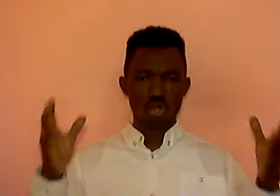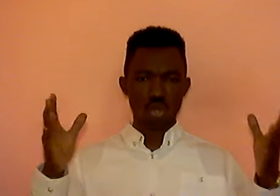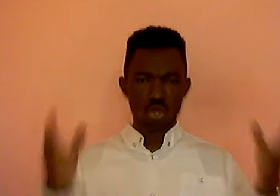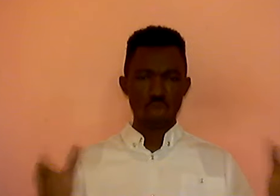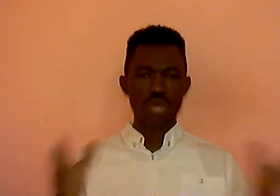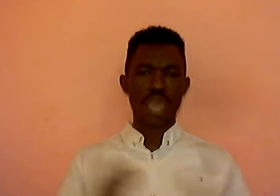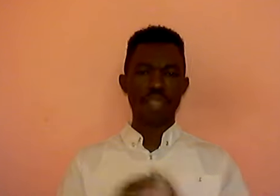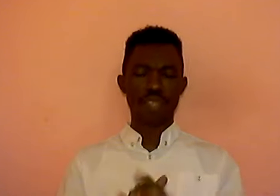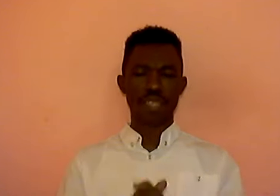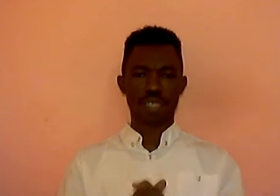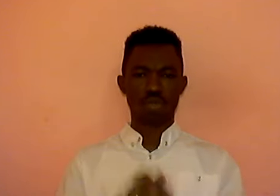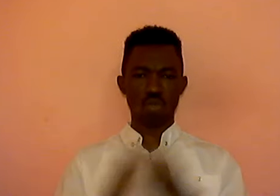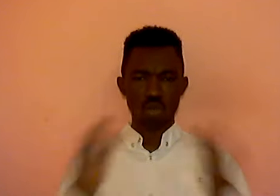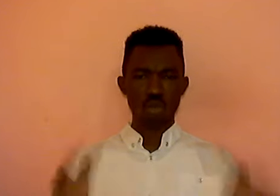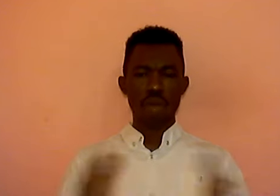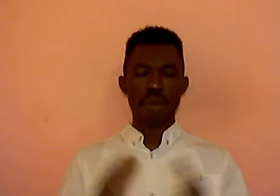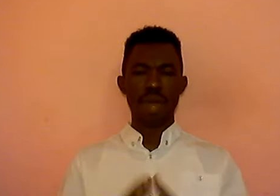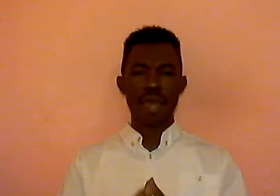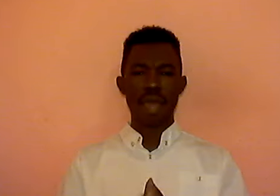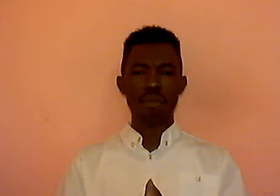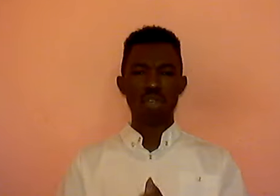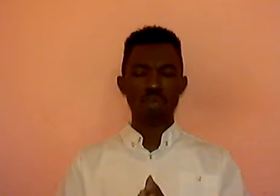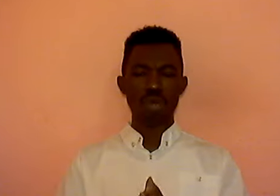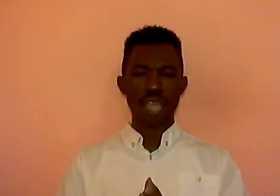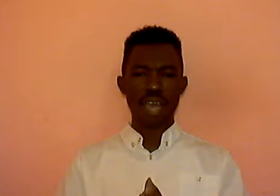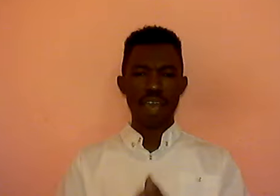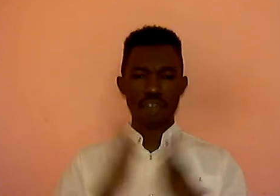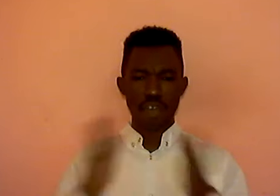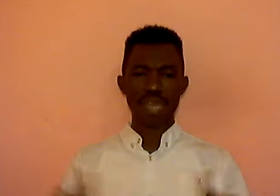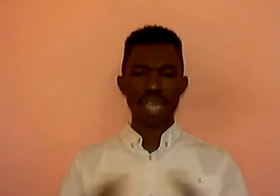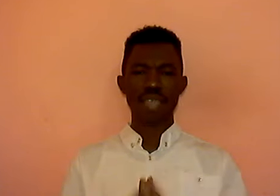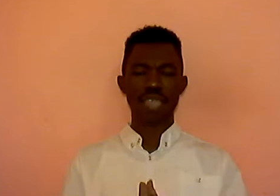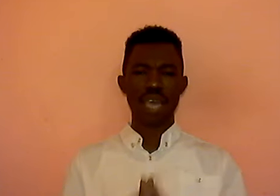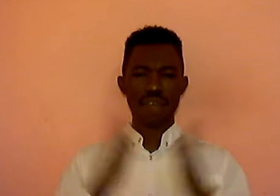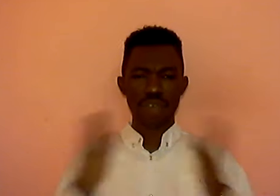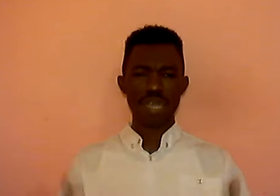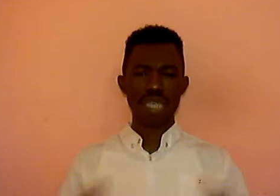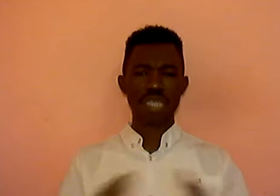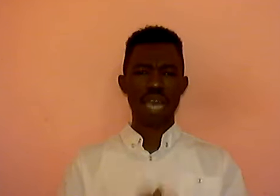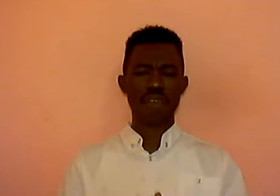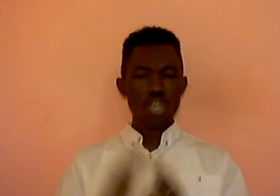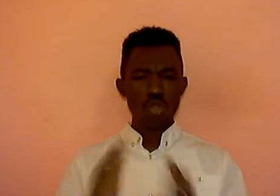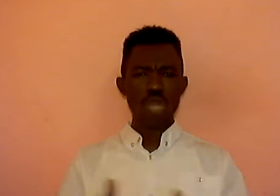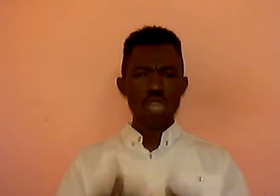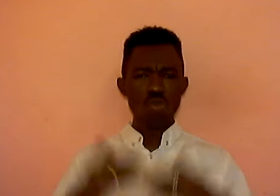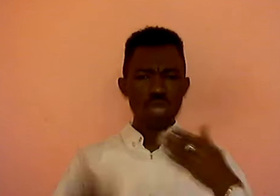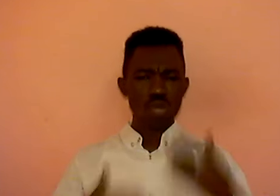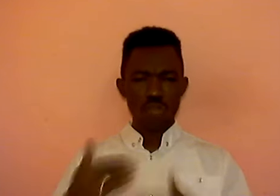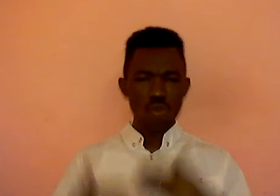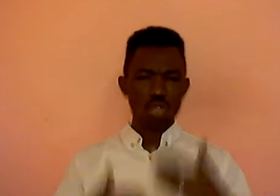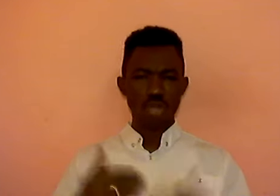to show the evidence, to show how much money they have, how many cars they have, how many things they have. If you look into it, see